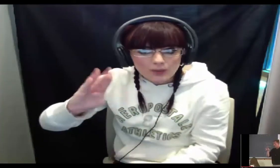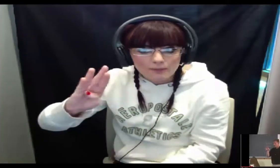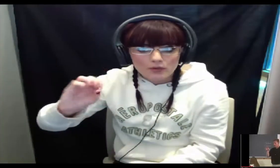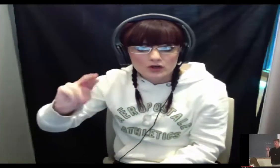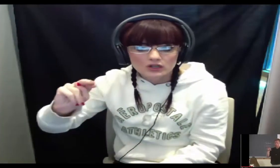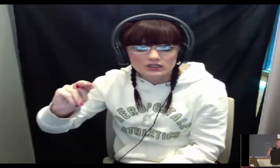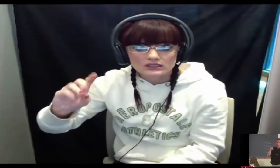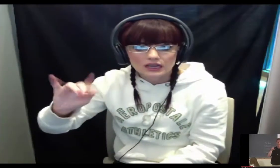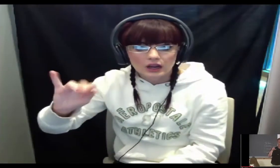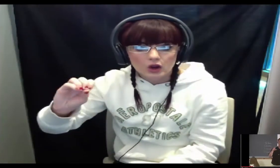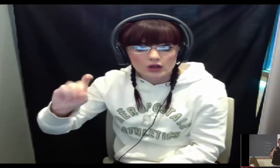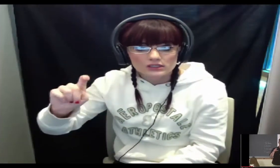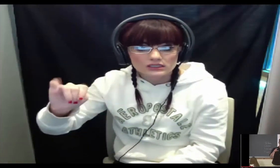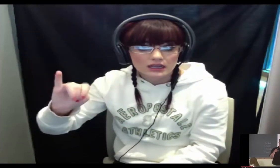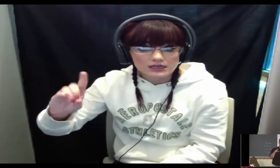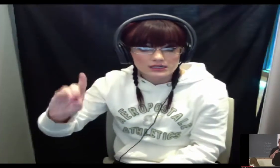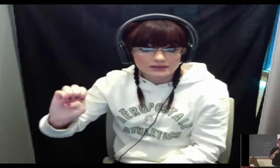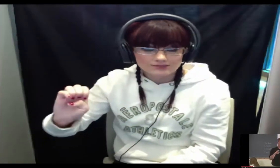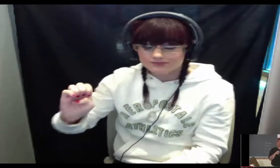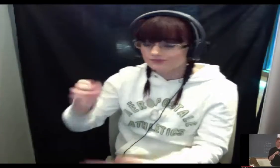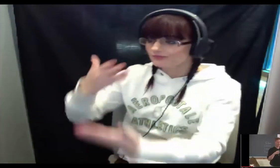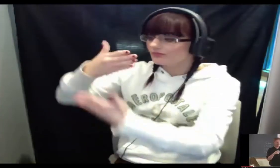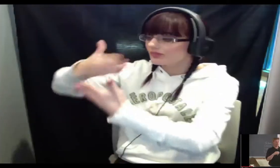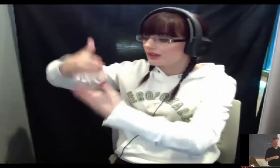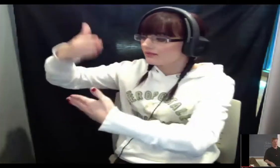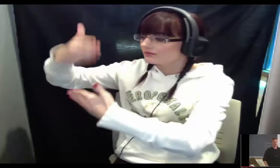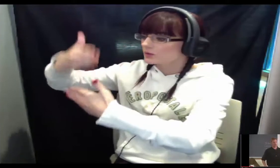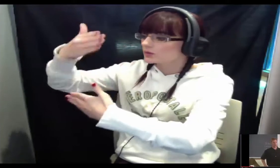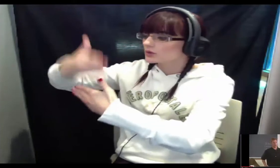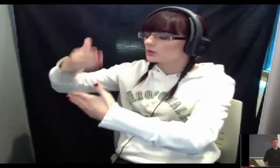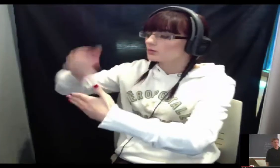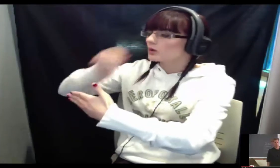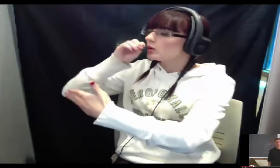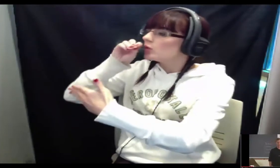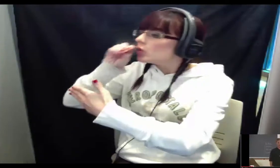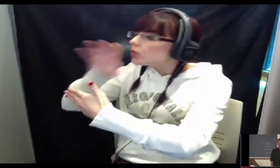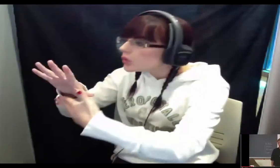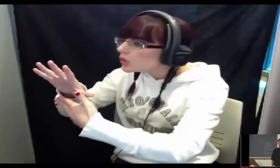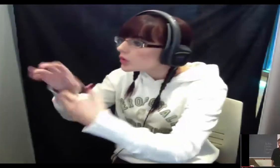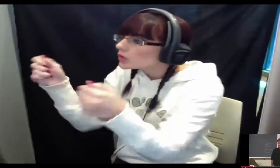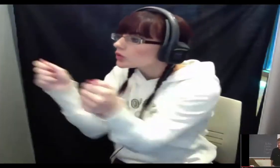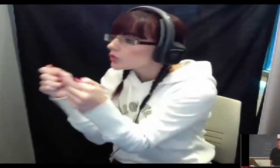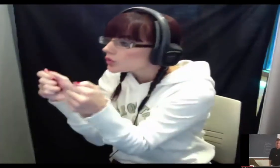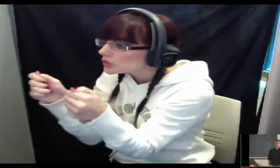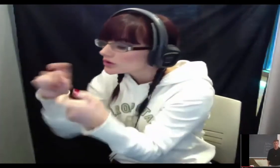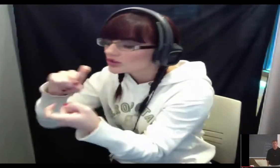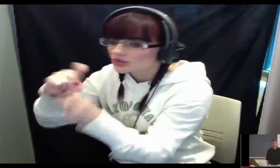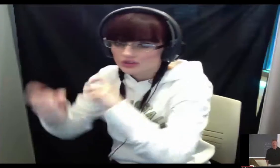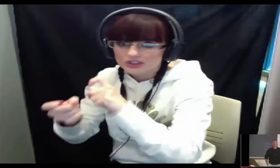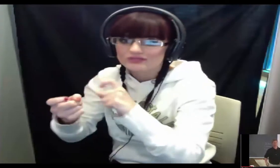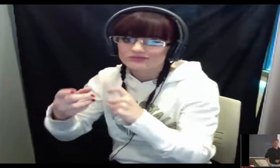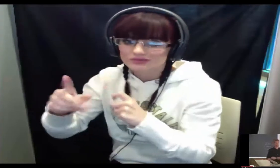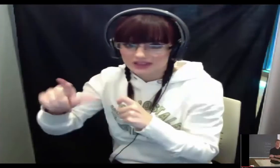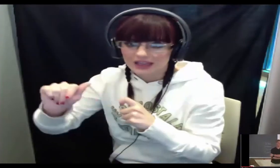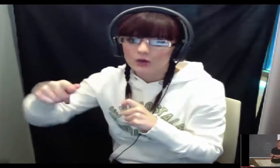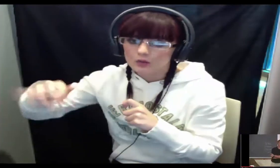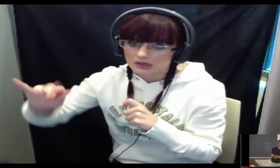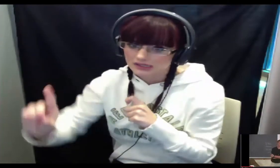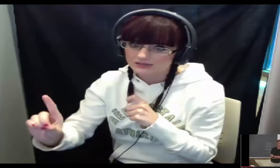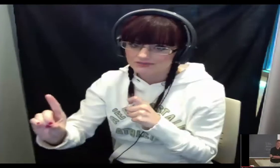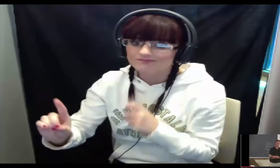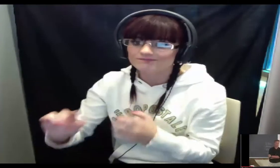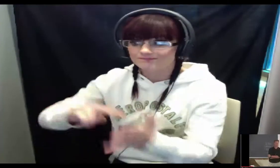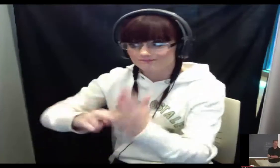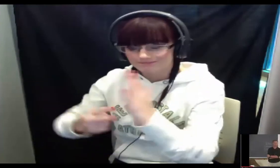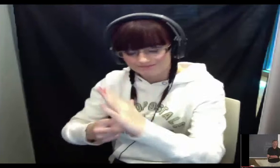hits the window, it cools and collects, and that's condensation. Another one. Rod? Like